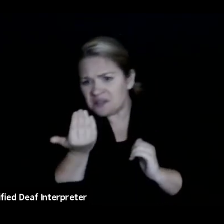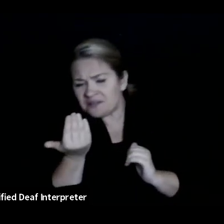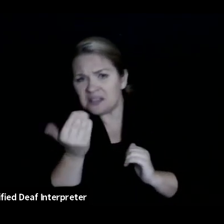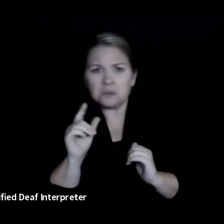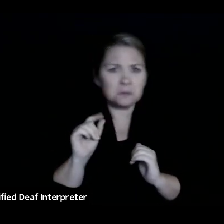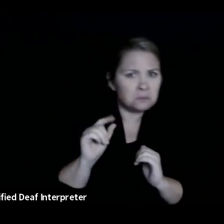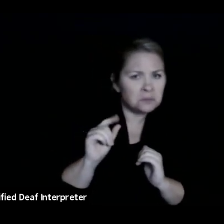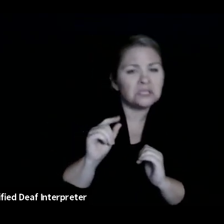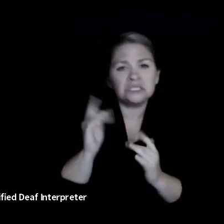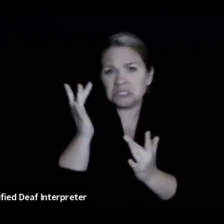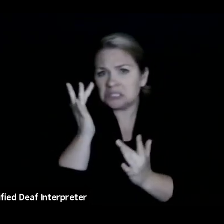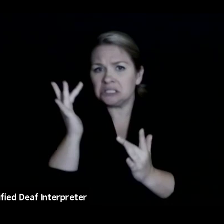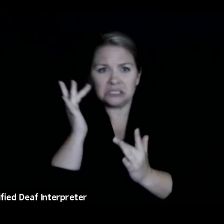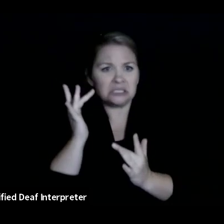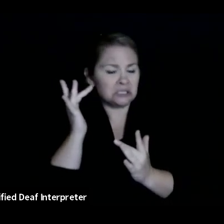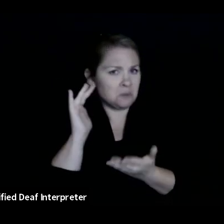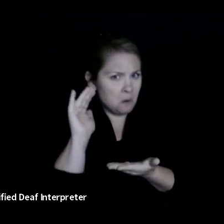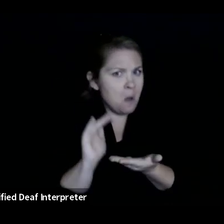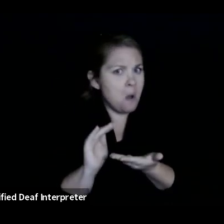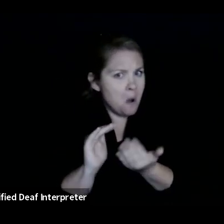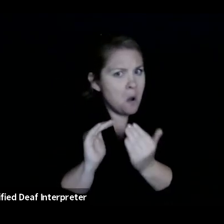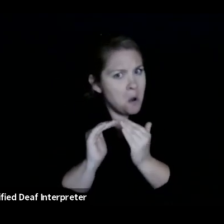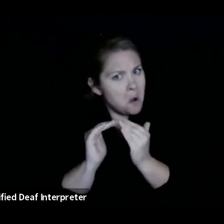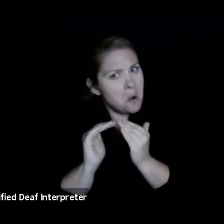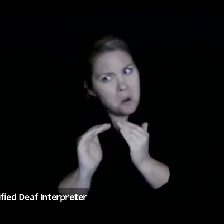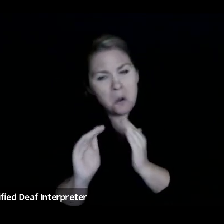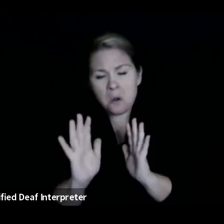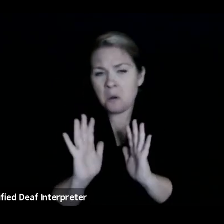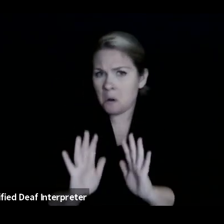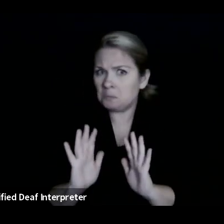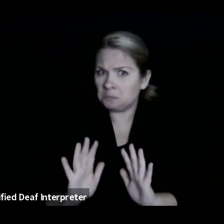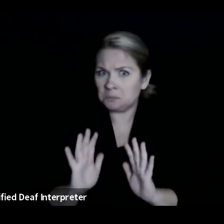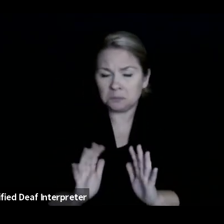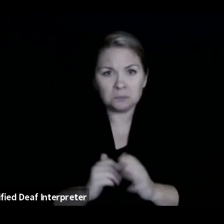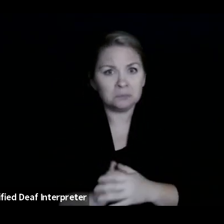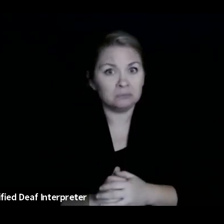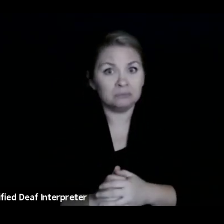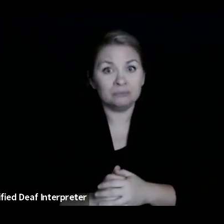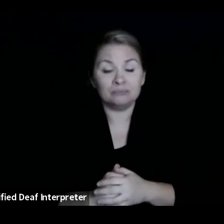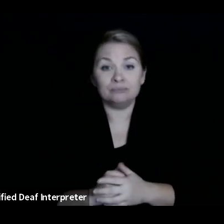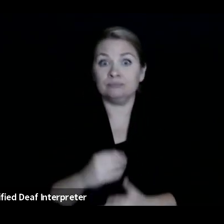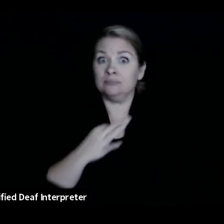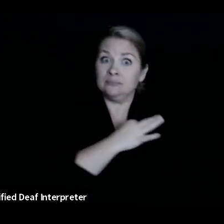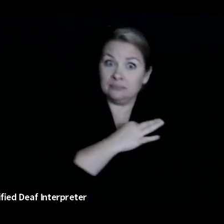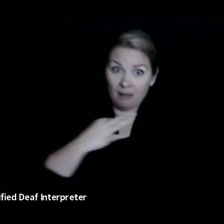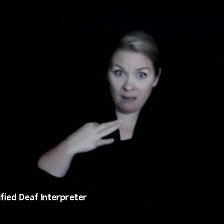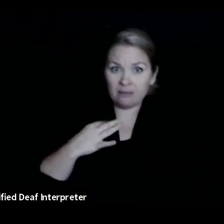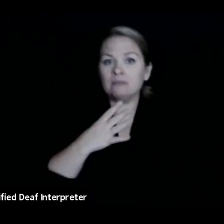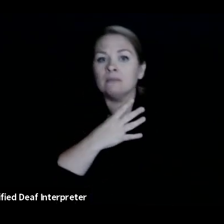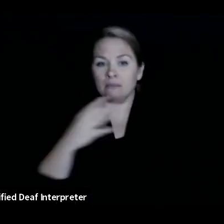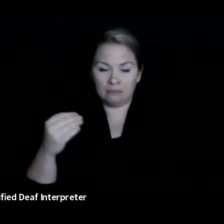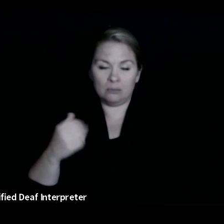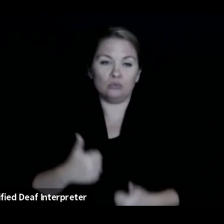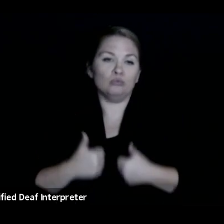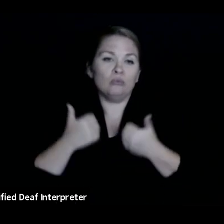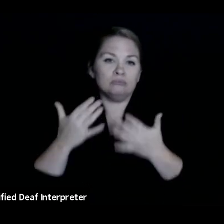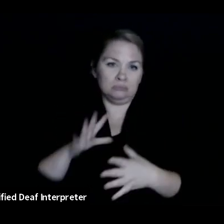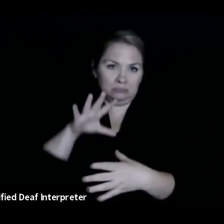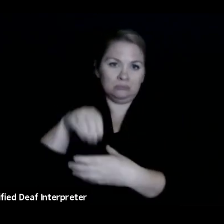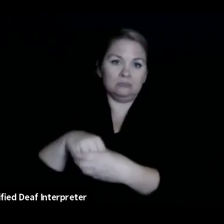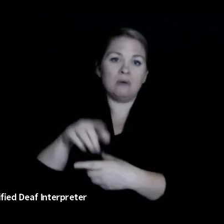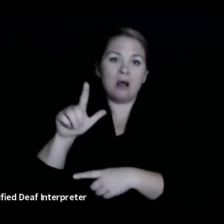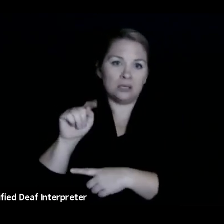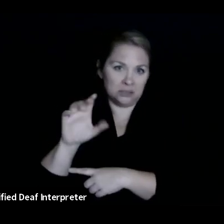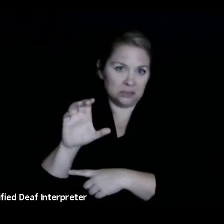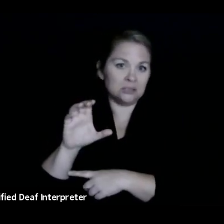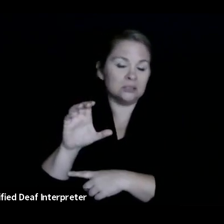each day in staff and residents, and some days even fewer. So that's what we had been seeing, and all of